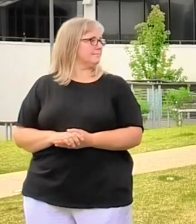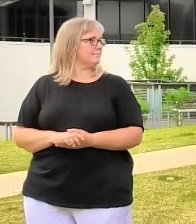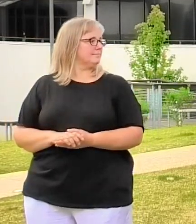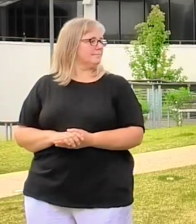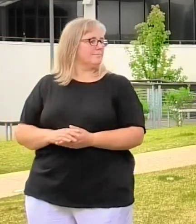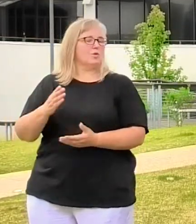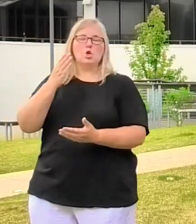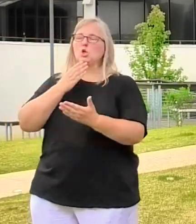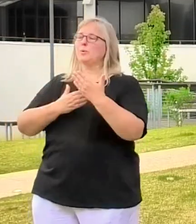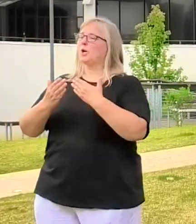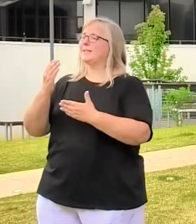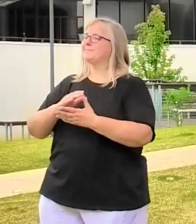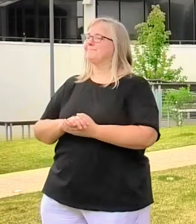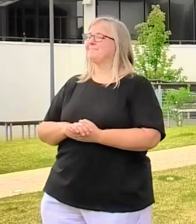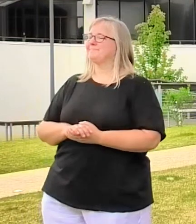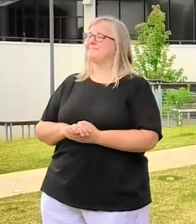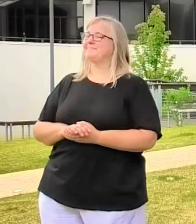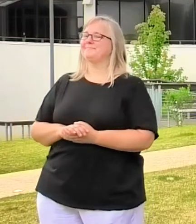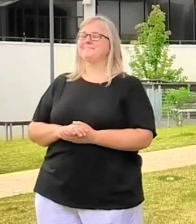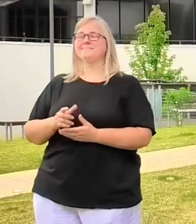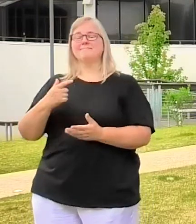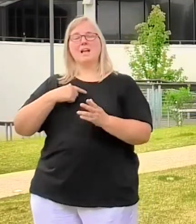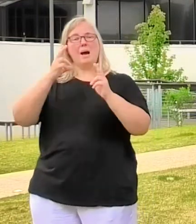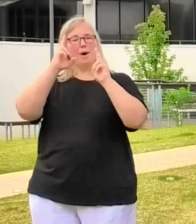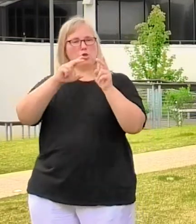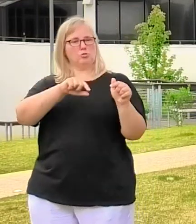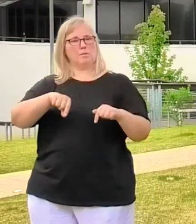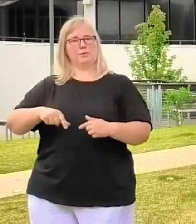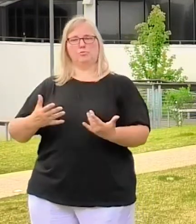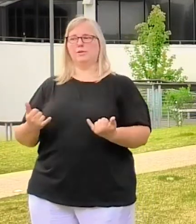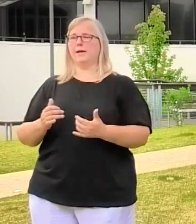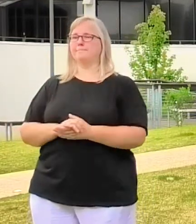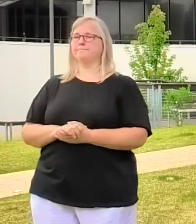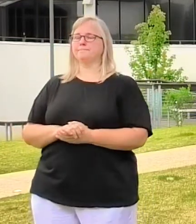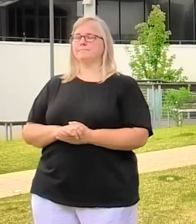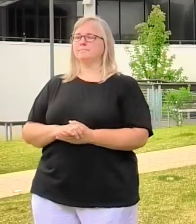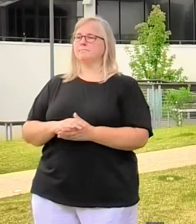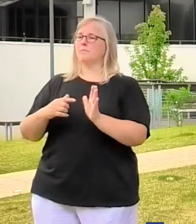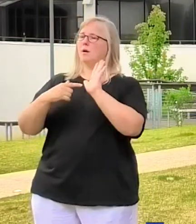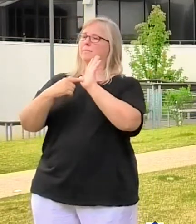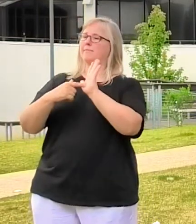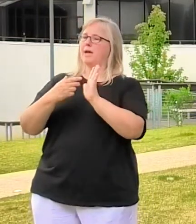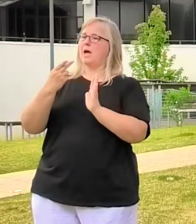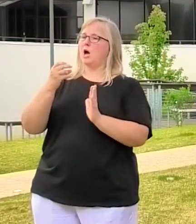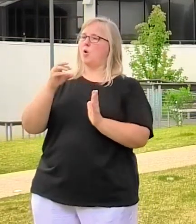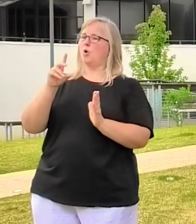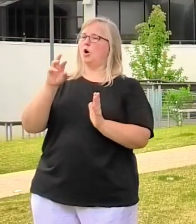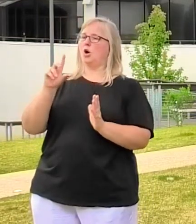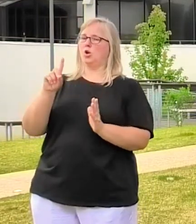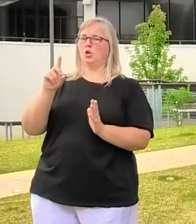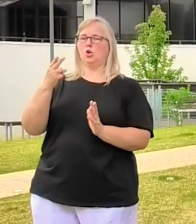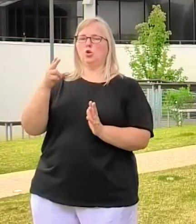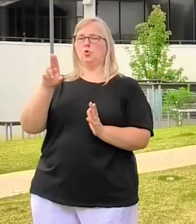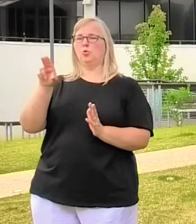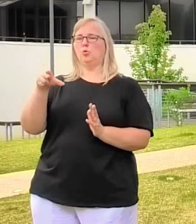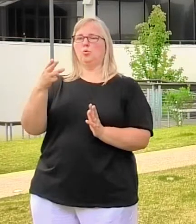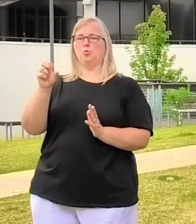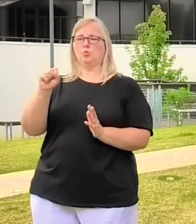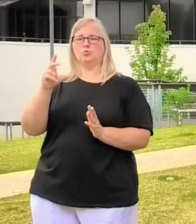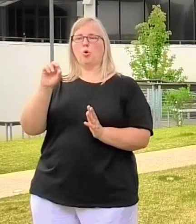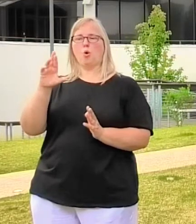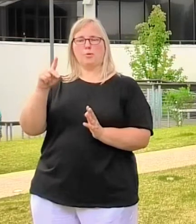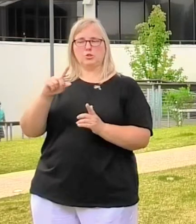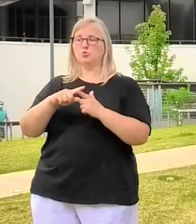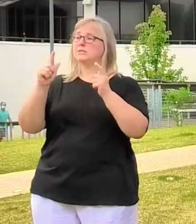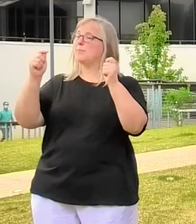Good morning. I'm honored to be here today on behalf of the Howard Hughes Corporation to celebrate the next